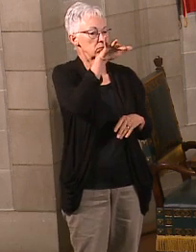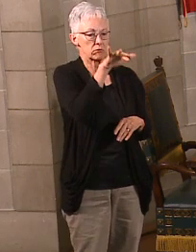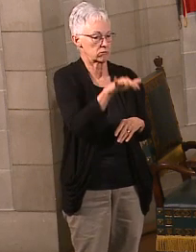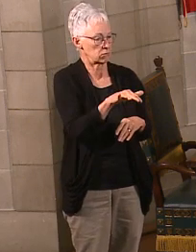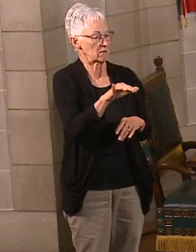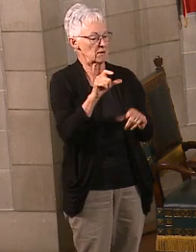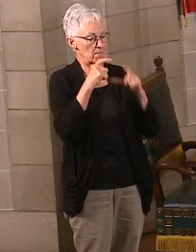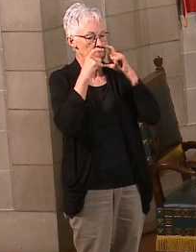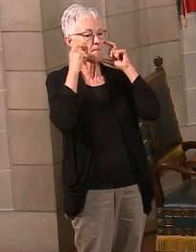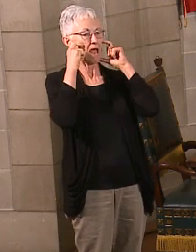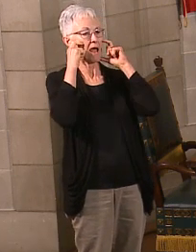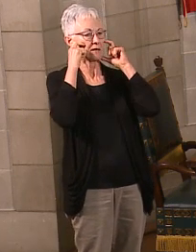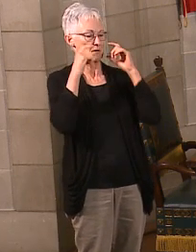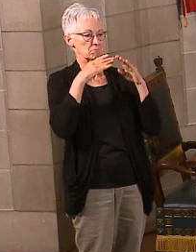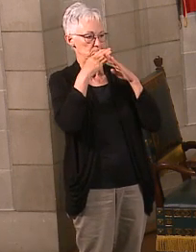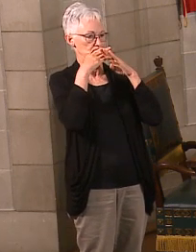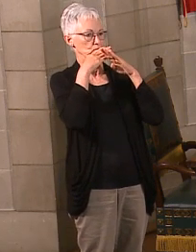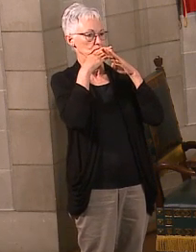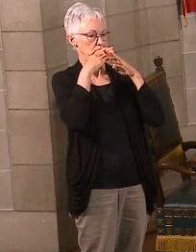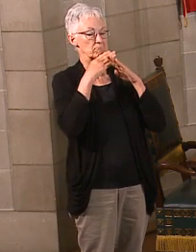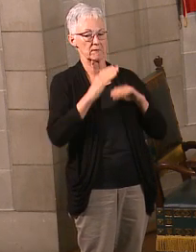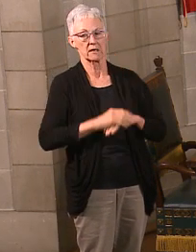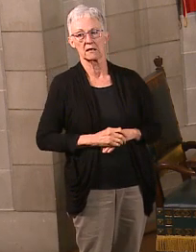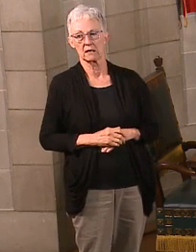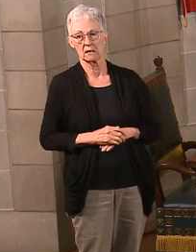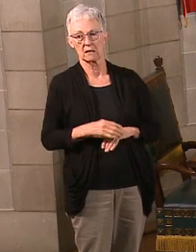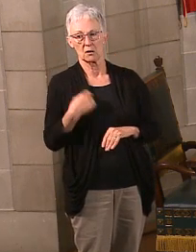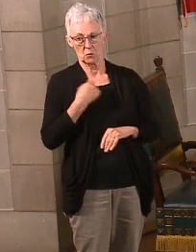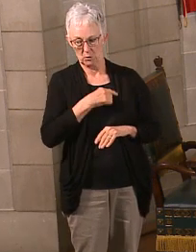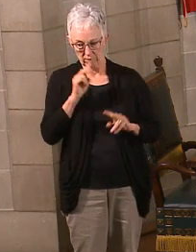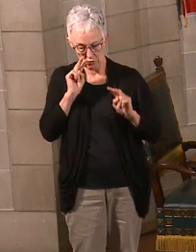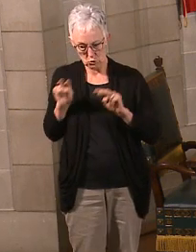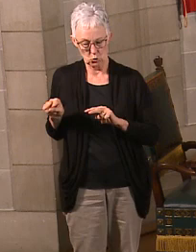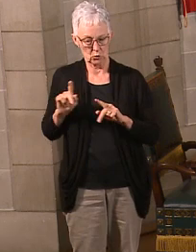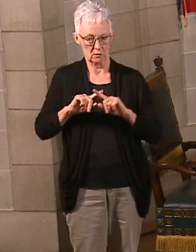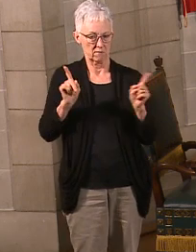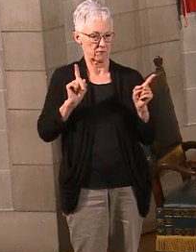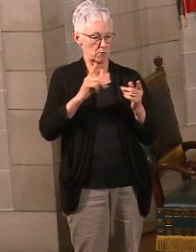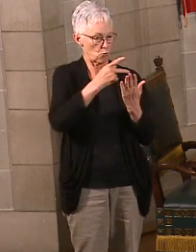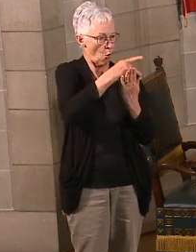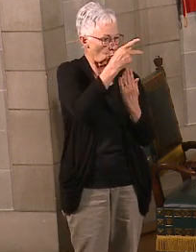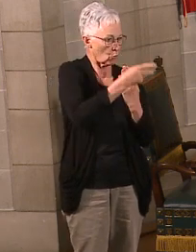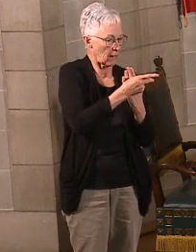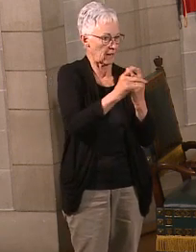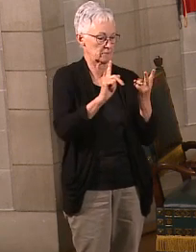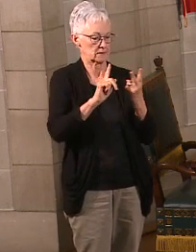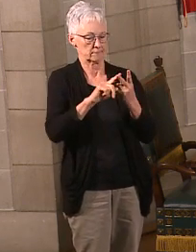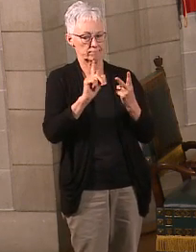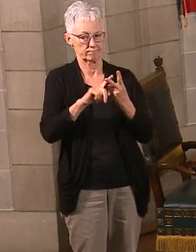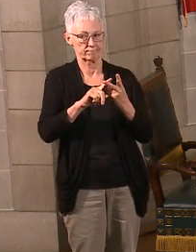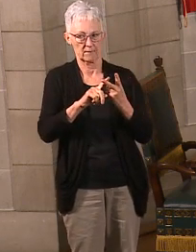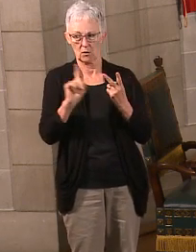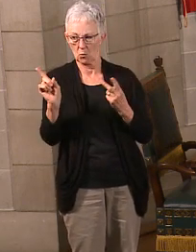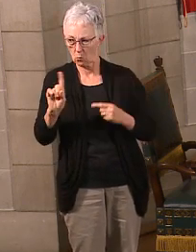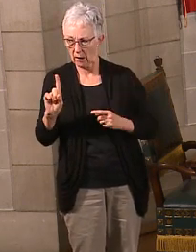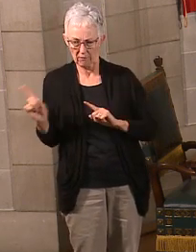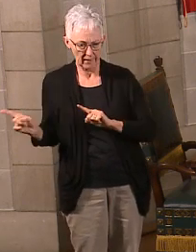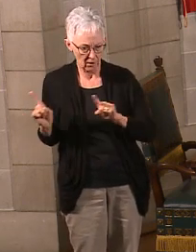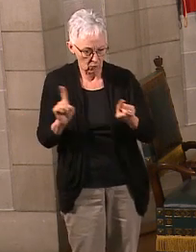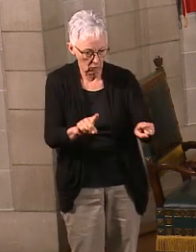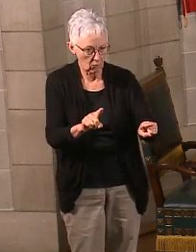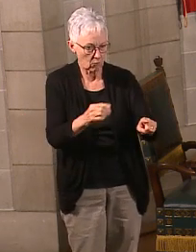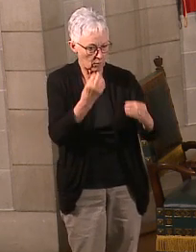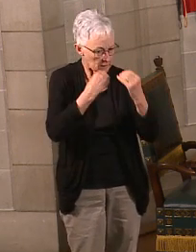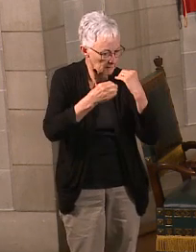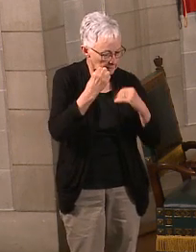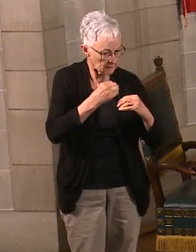meals, a variety of different things, and done adjustments, shrunk numbers, or just stopped different things because we